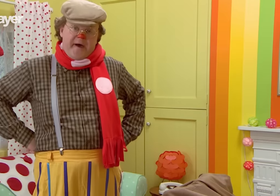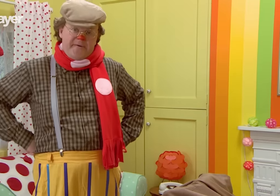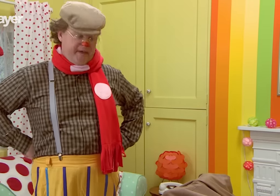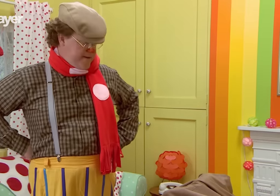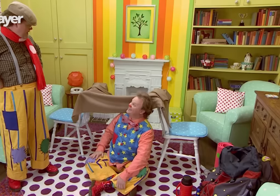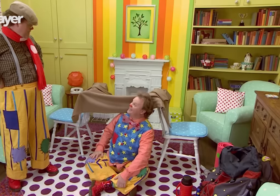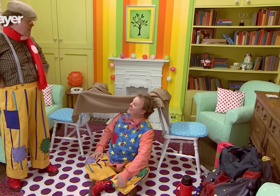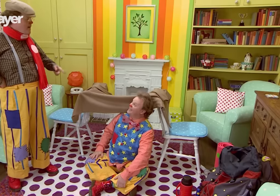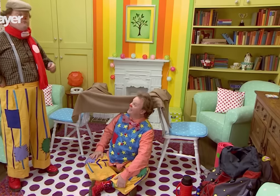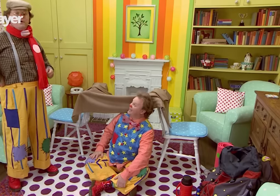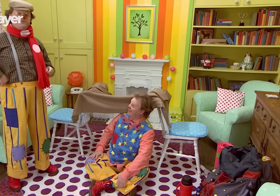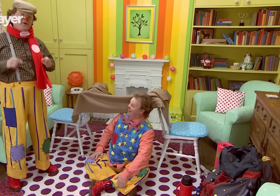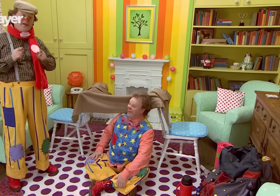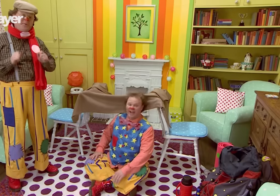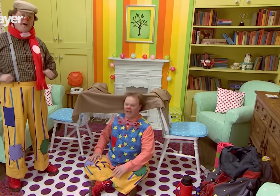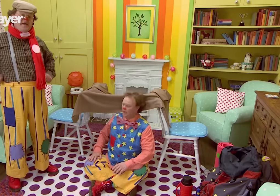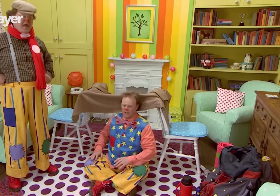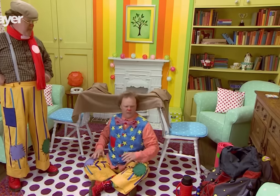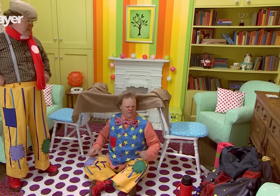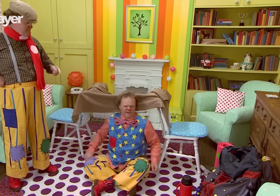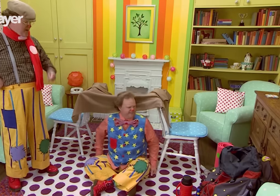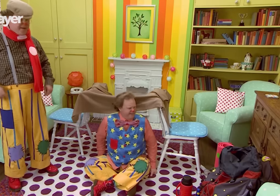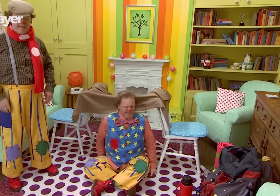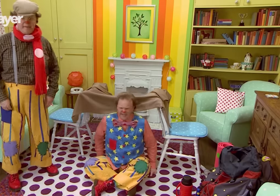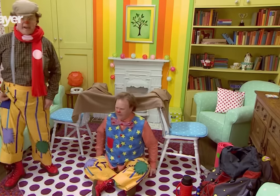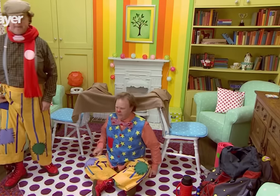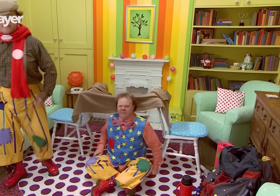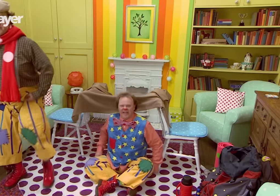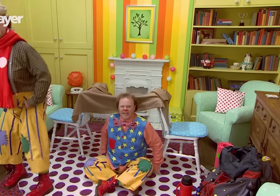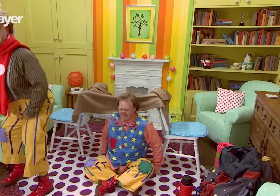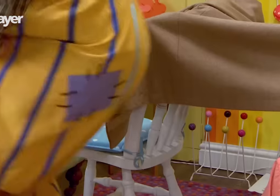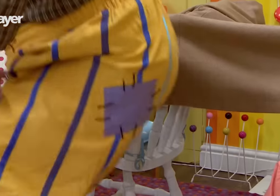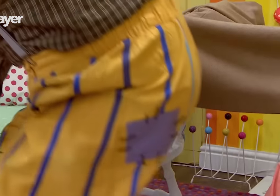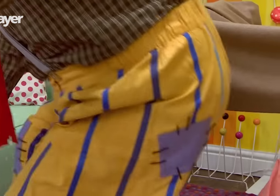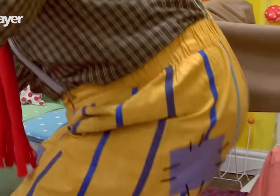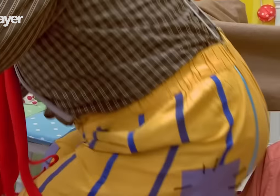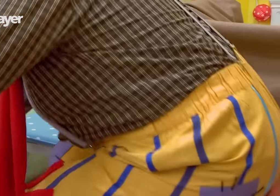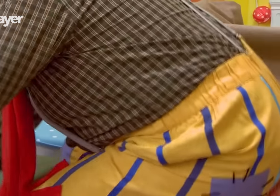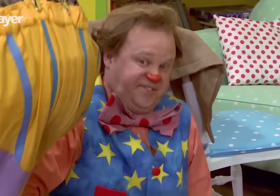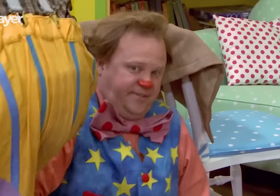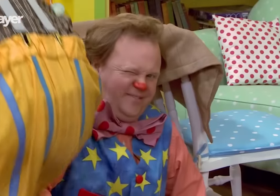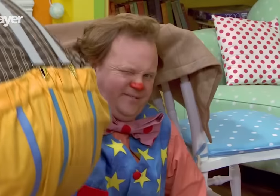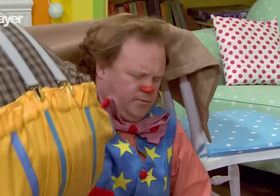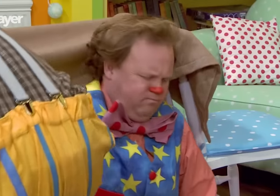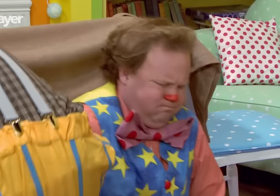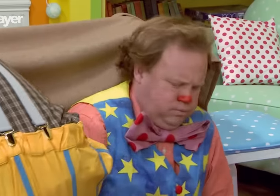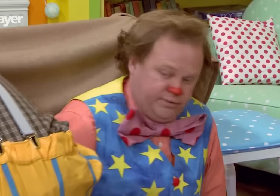goes. Room for a little one. Right, no, here we go. Not really. Right, that's it. Just, there we are. Yeah, well, that's